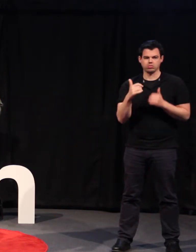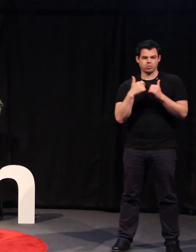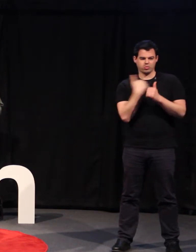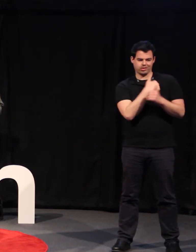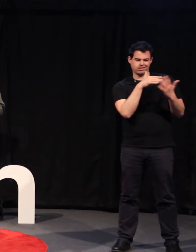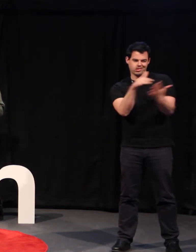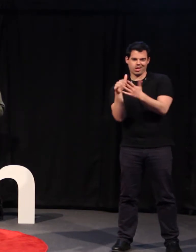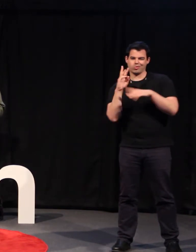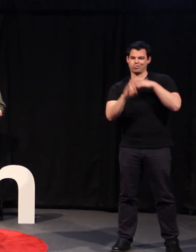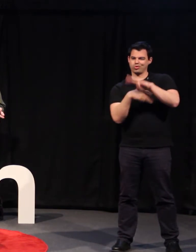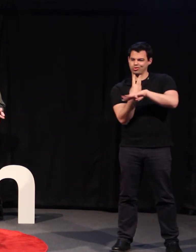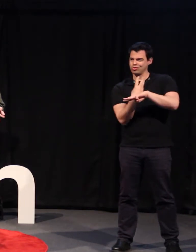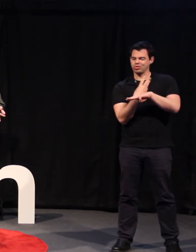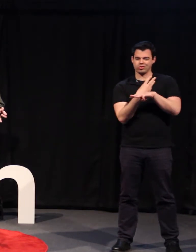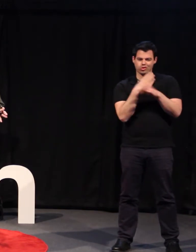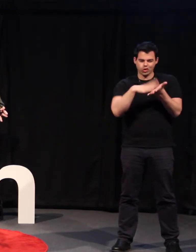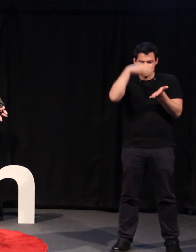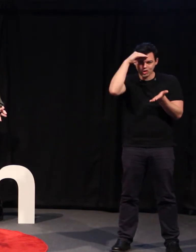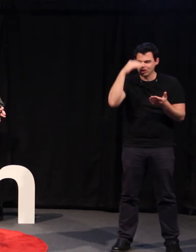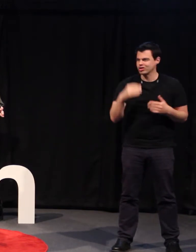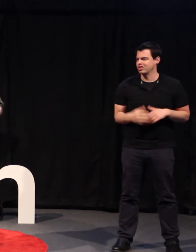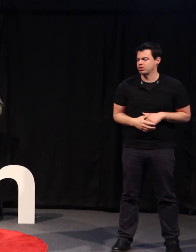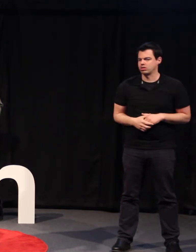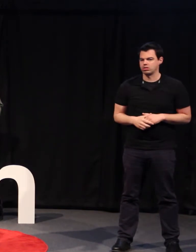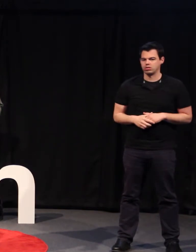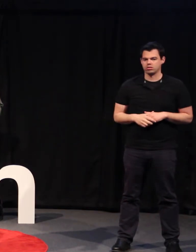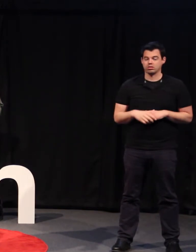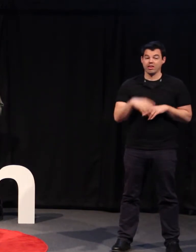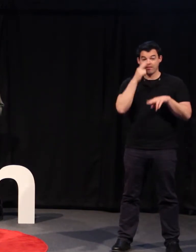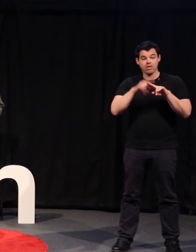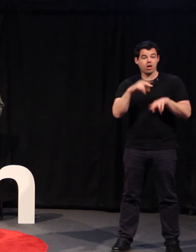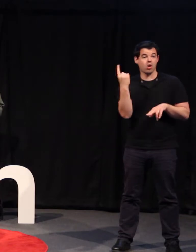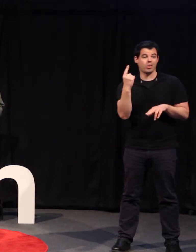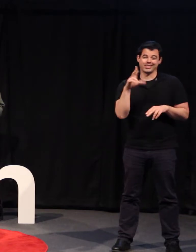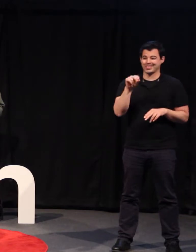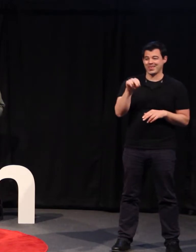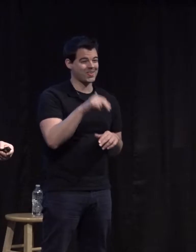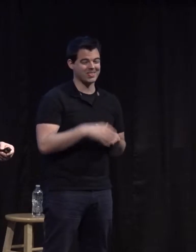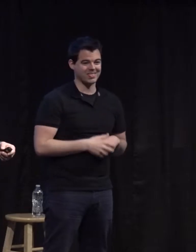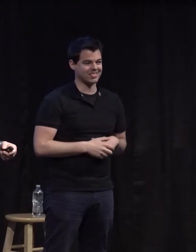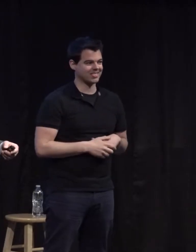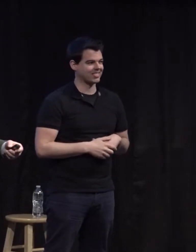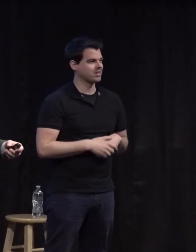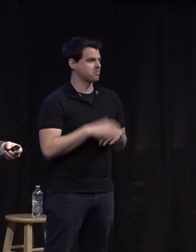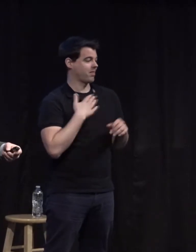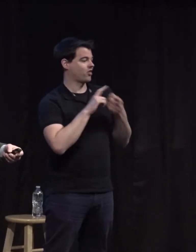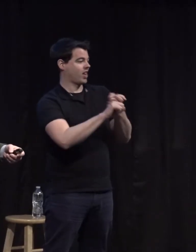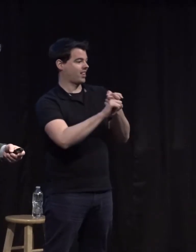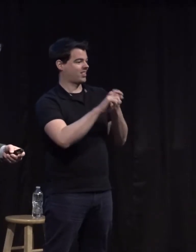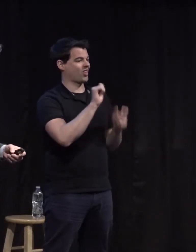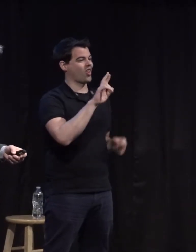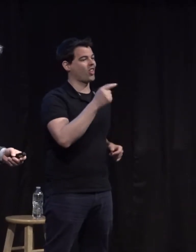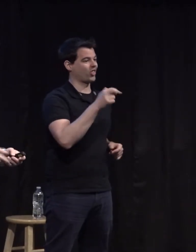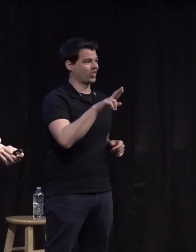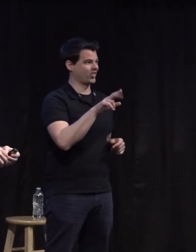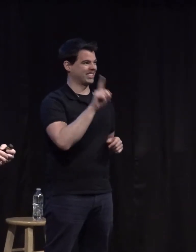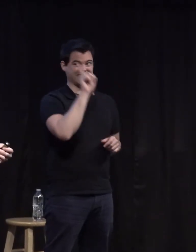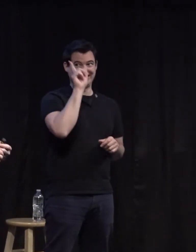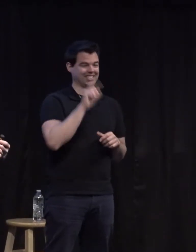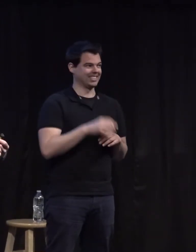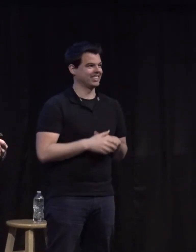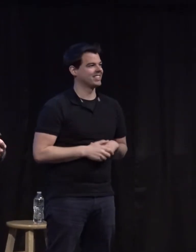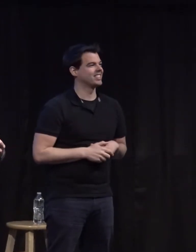works. It's not all fun. My friend Arthur, who's on the right there, has his hand up the north end